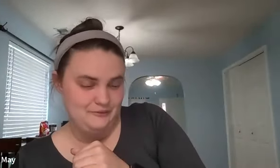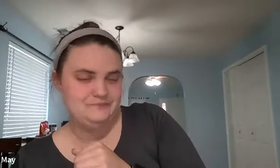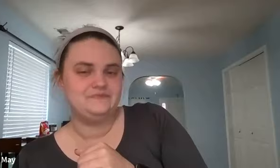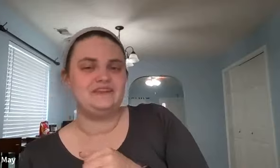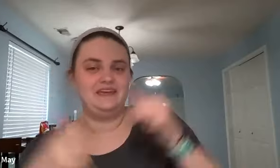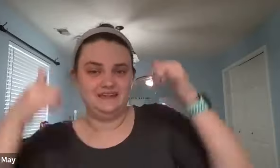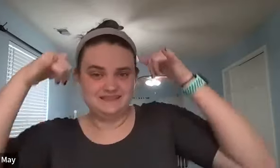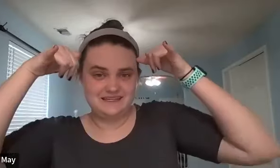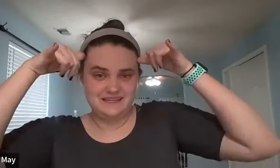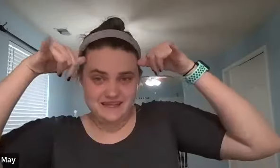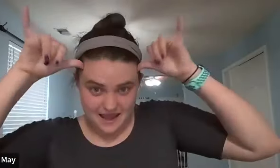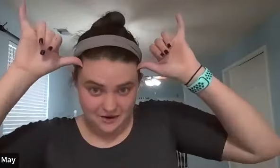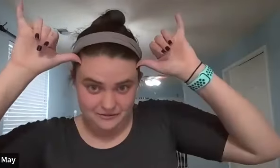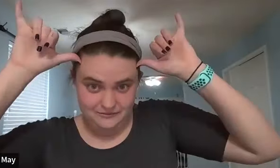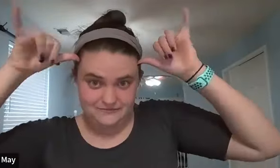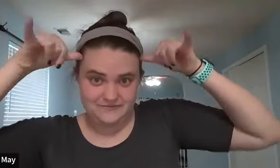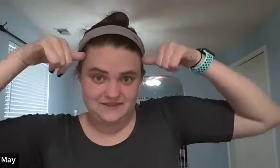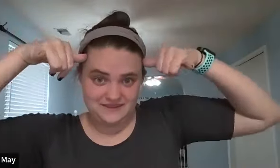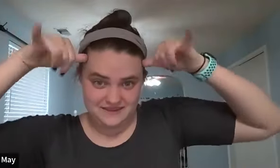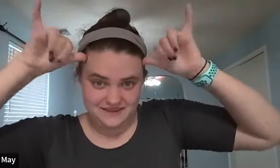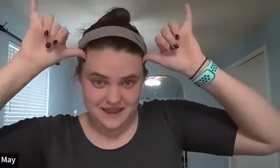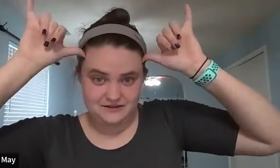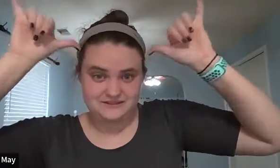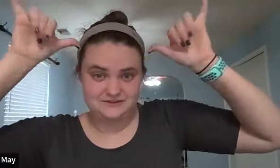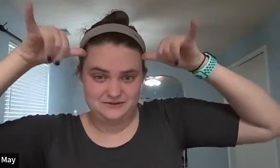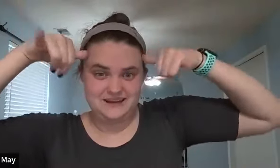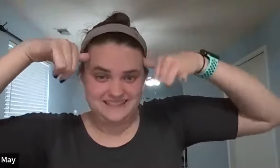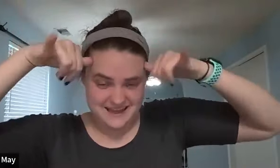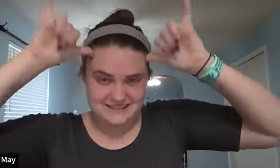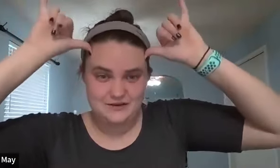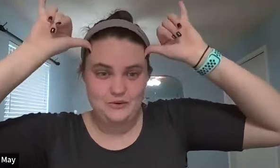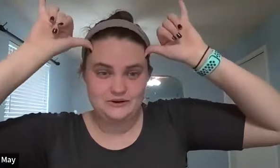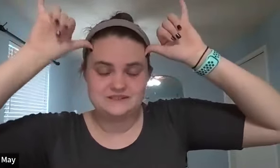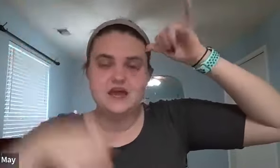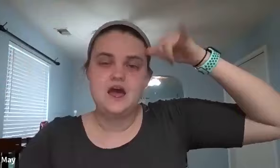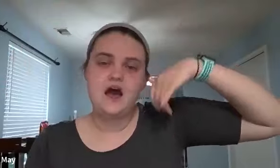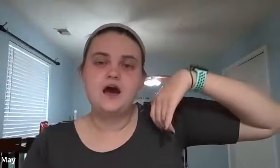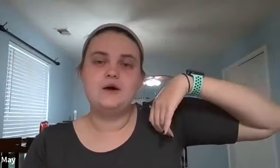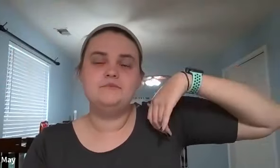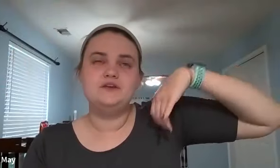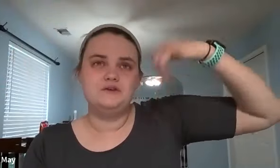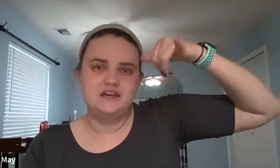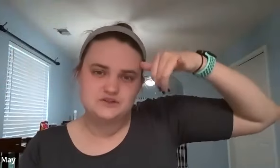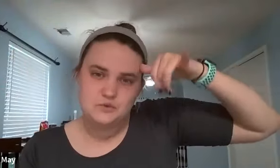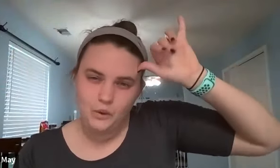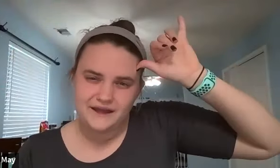cow, it's cow, so 2 Y's. Yes, the horns. You can do